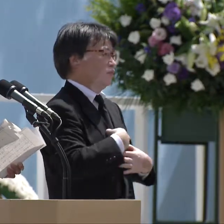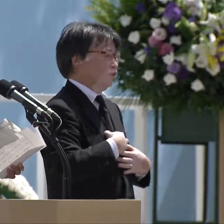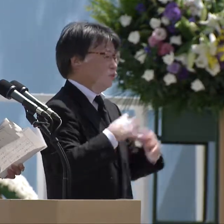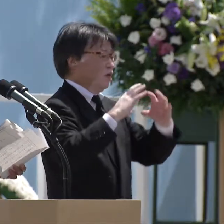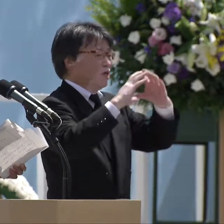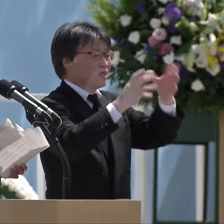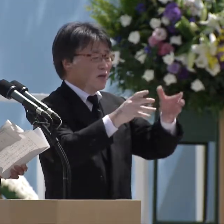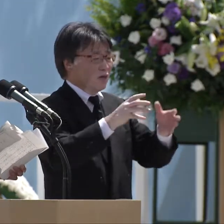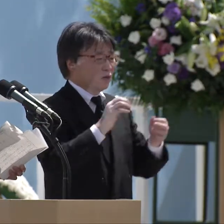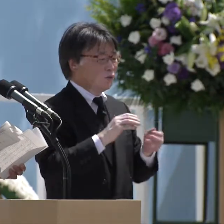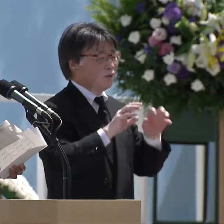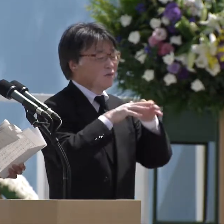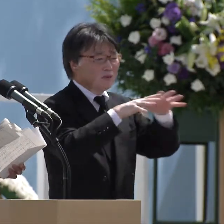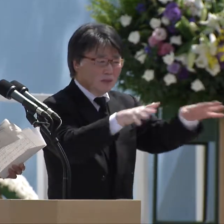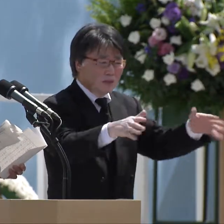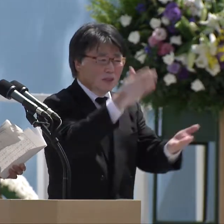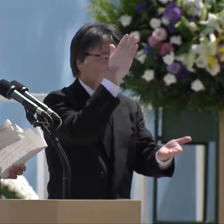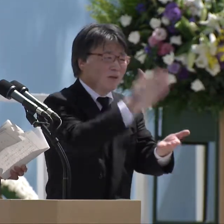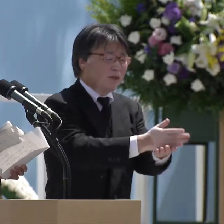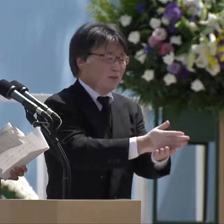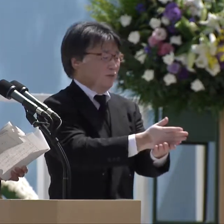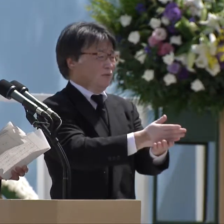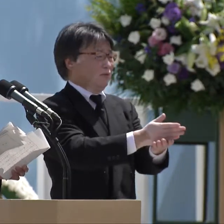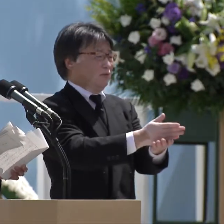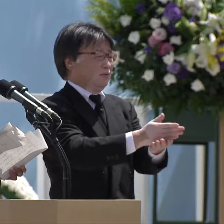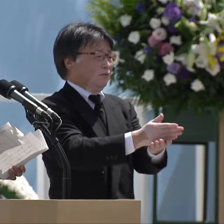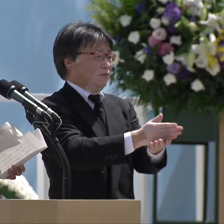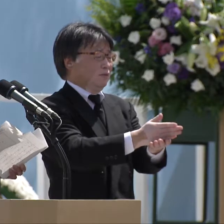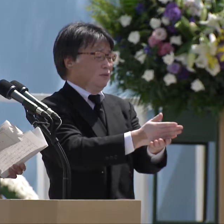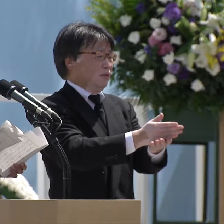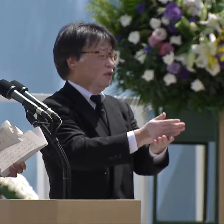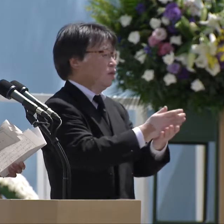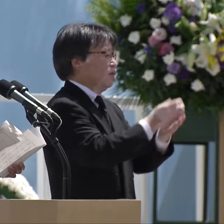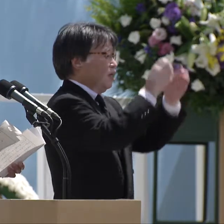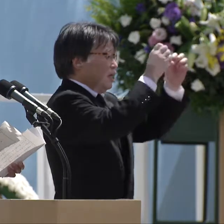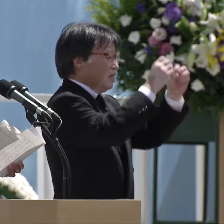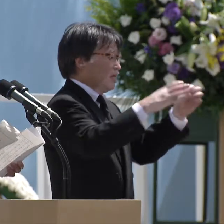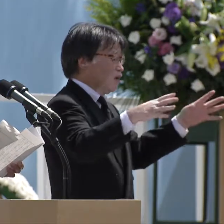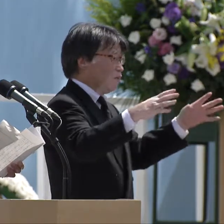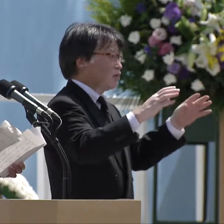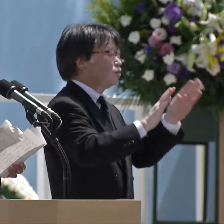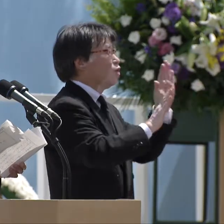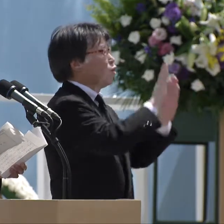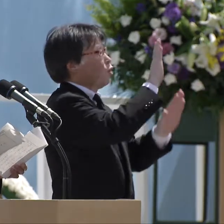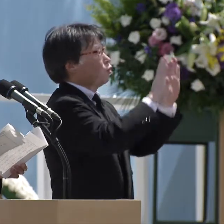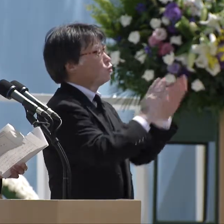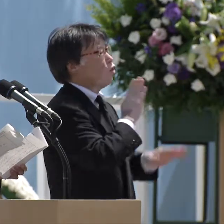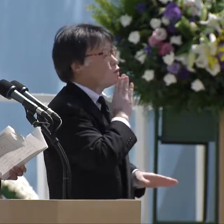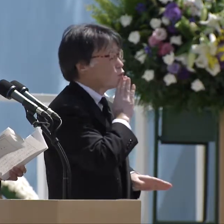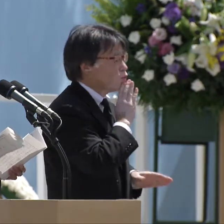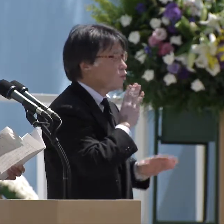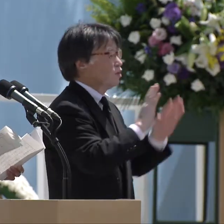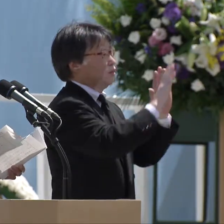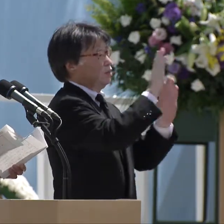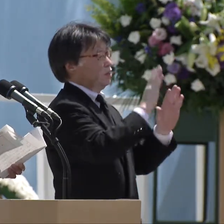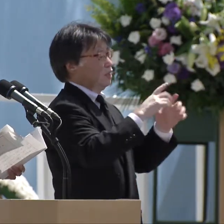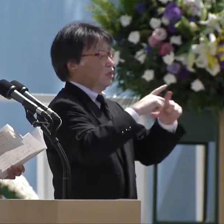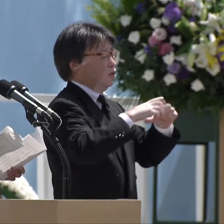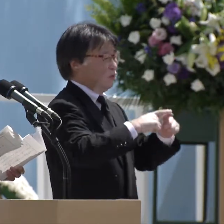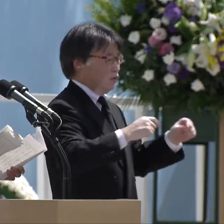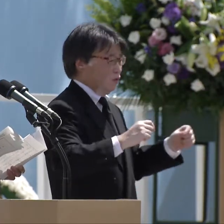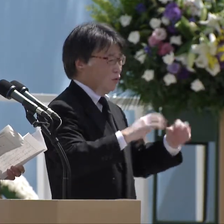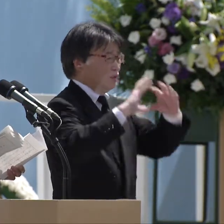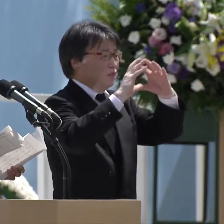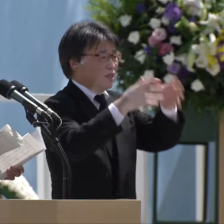that no one in the world should ever experience the same suffering, the hibakusha who gathered into the Japan Confederation of A and